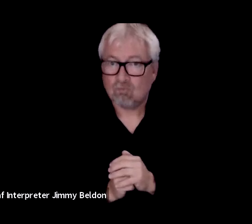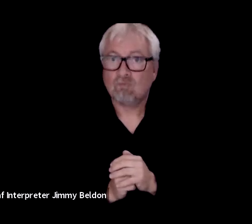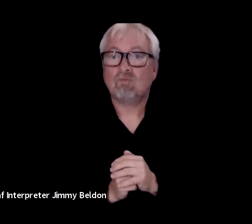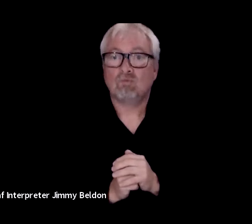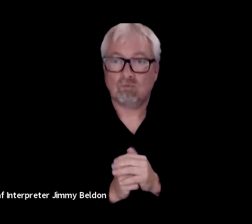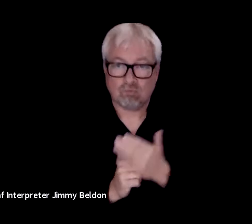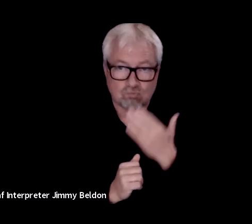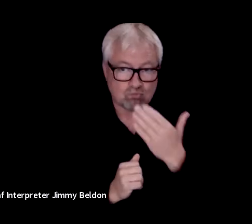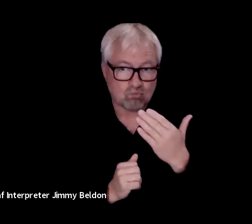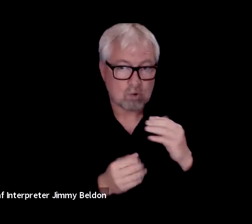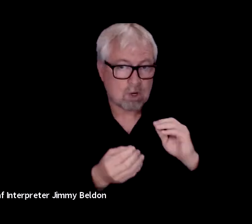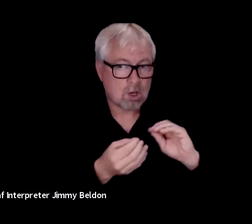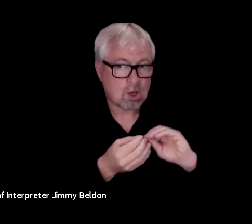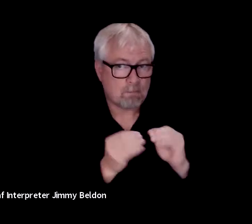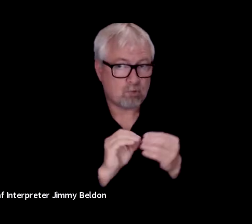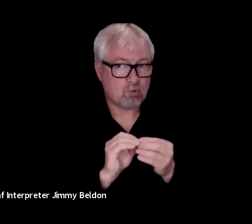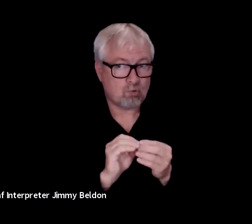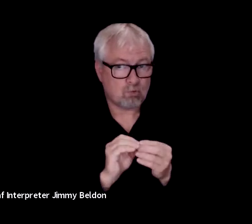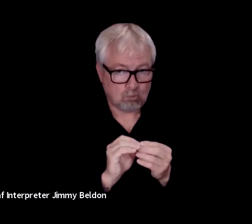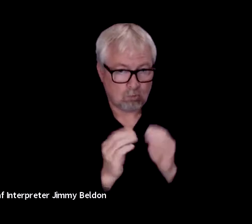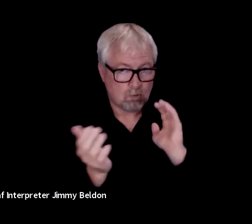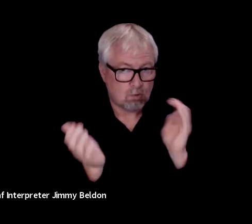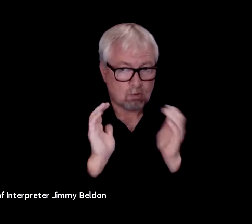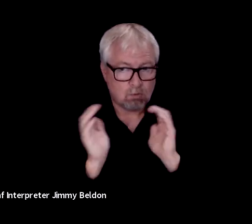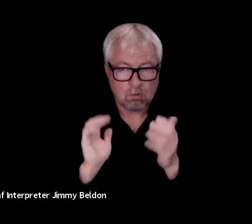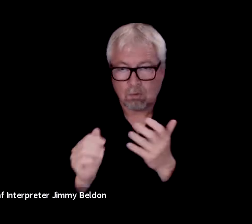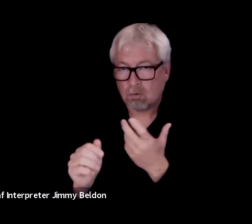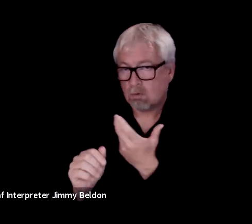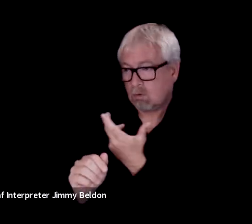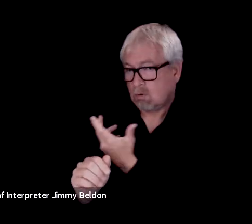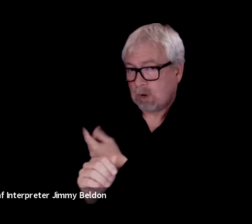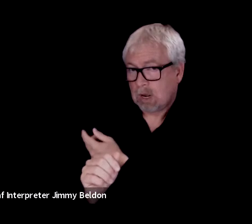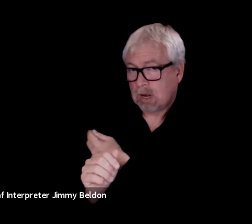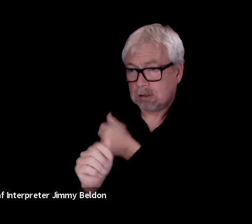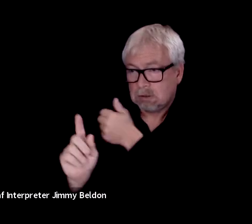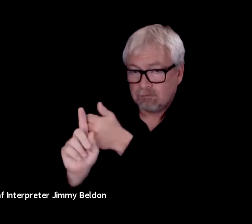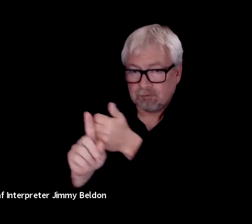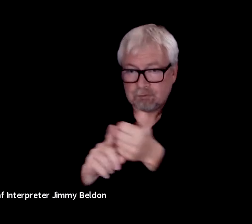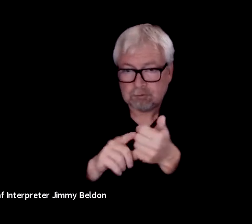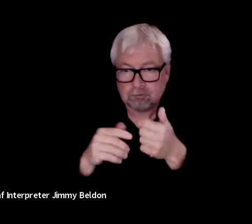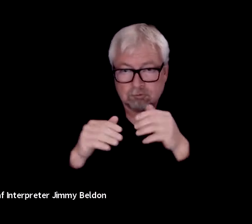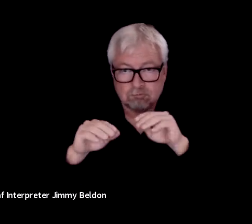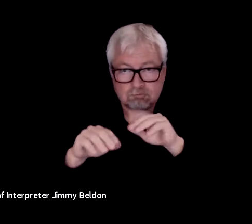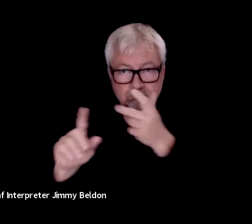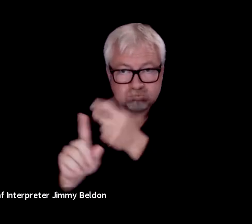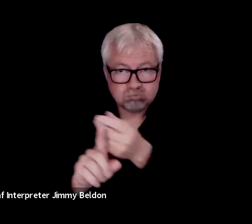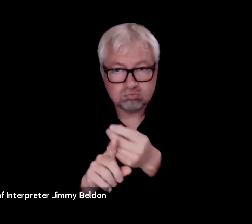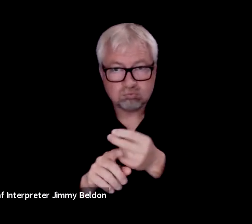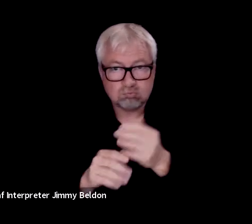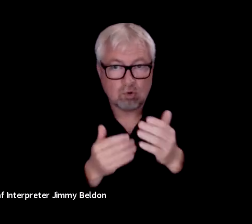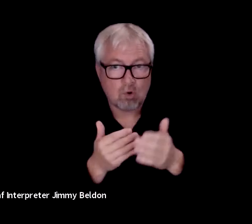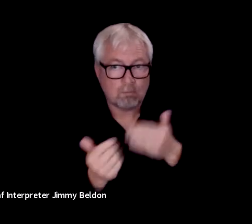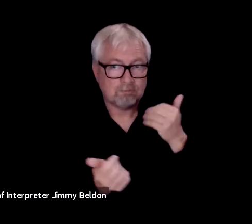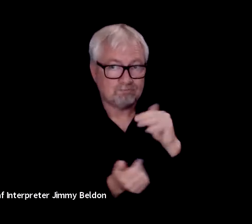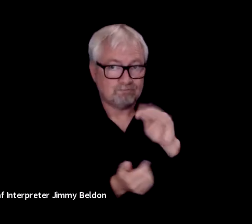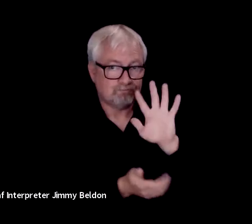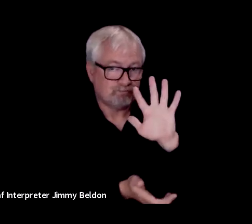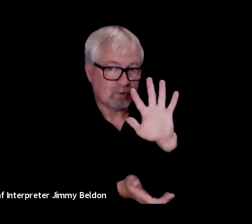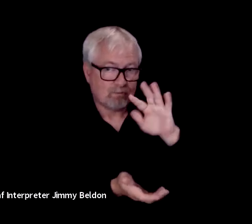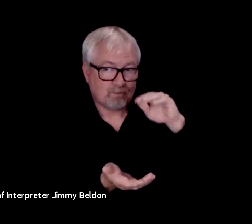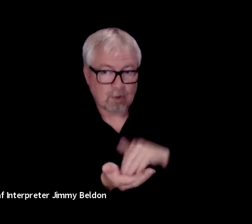July, almost 6,500 children under the age of 10 have tested positive for COVID-19, with roughly